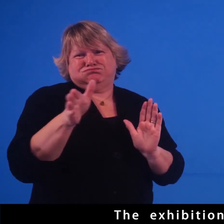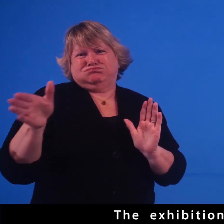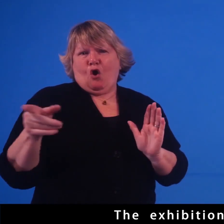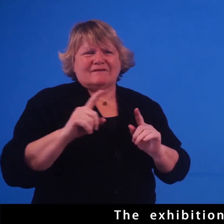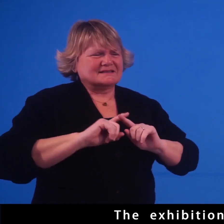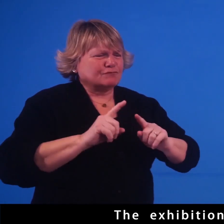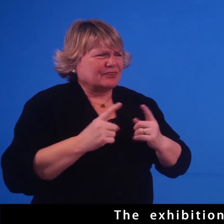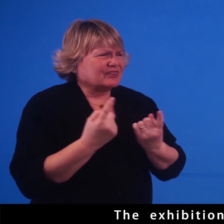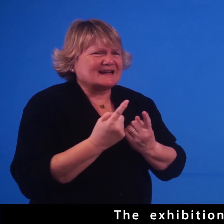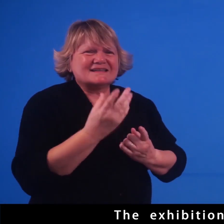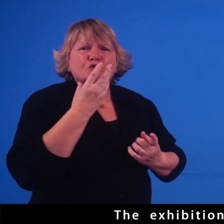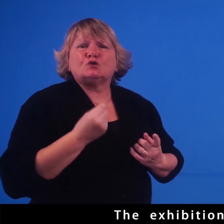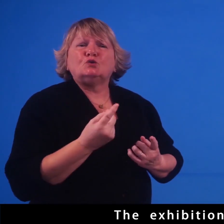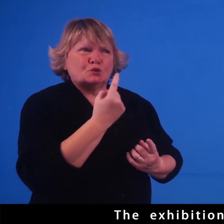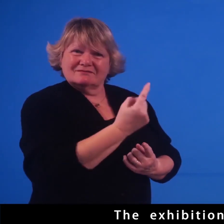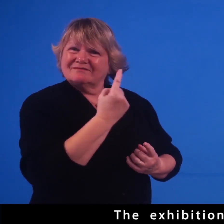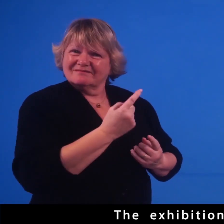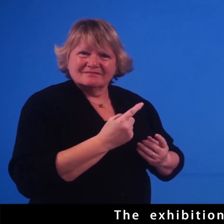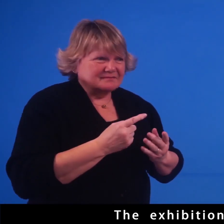of media used by Bellany,